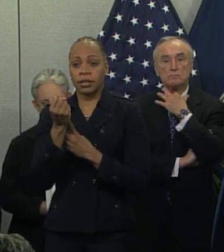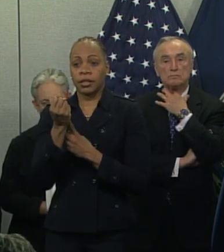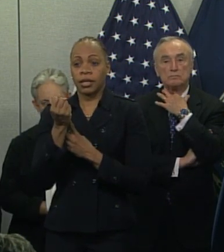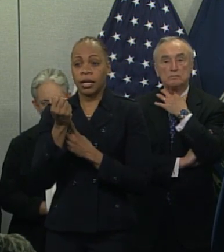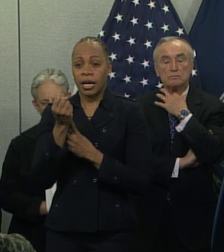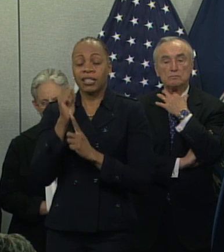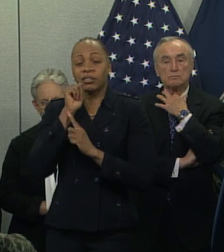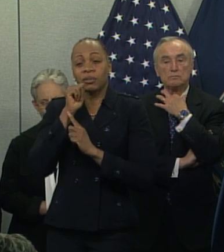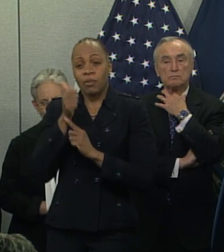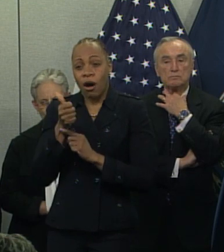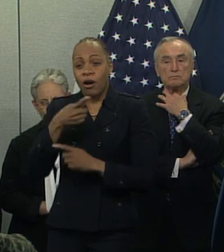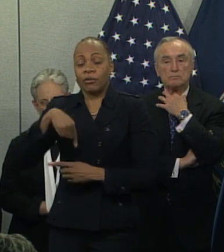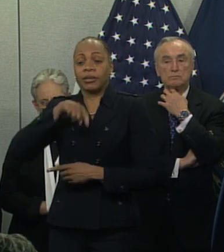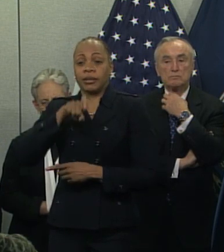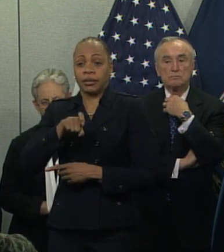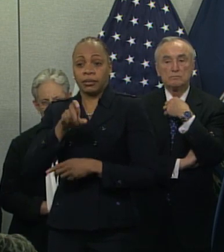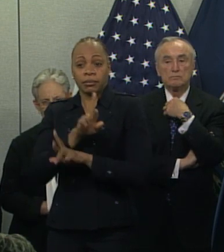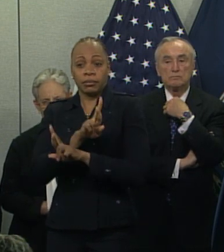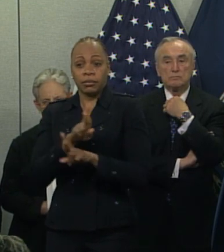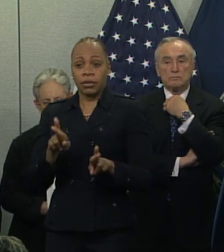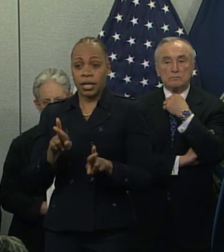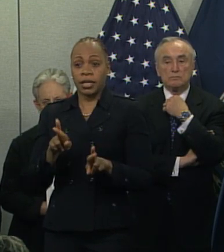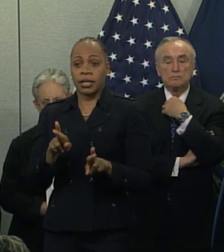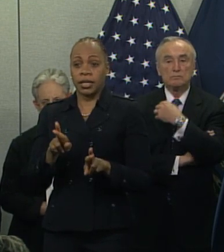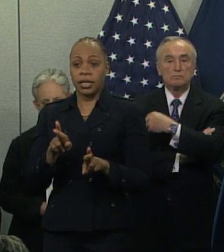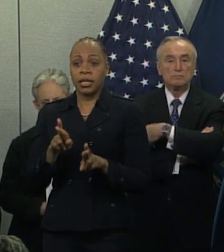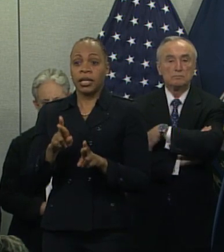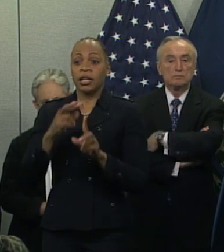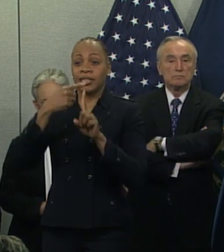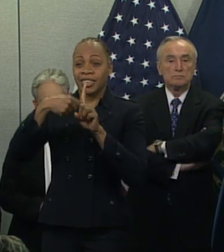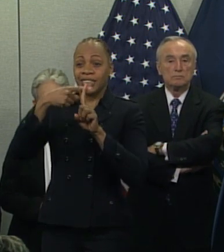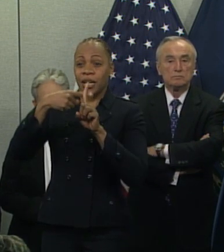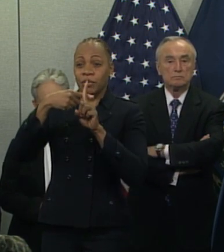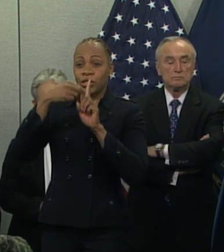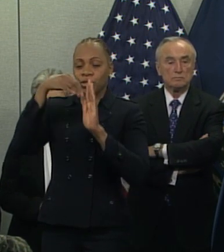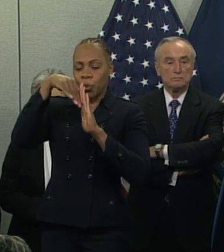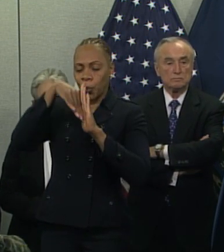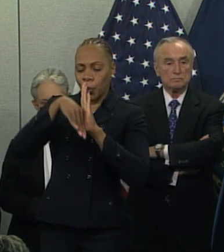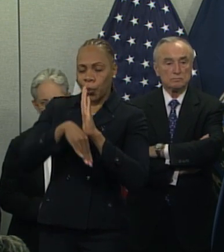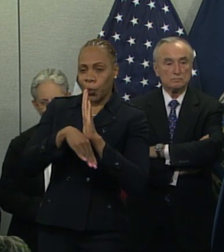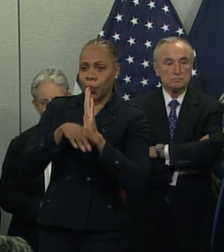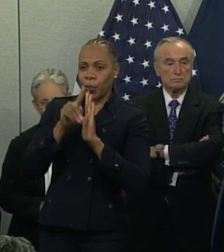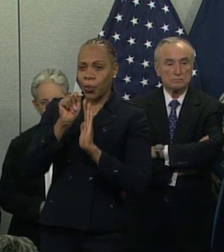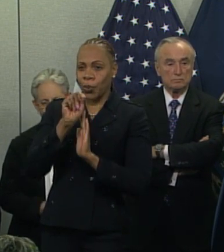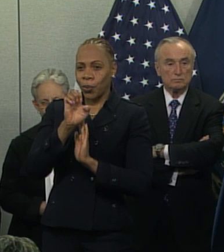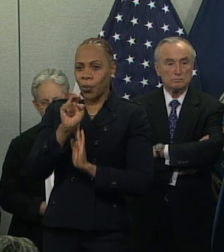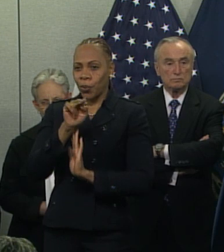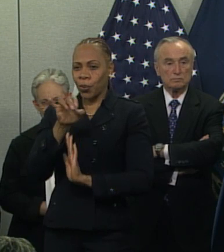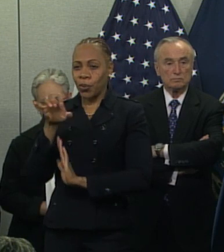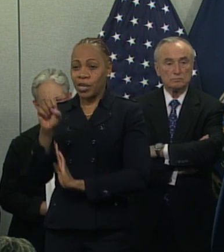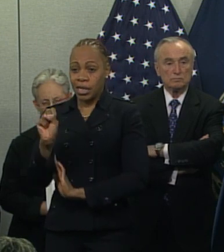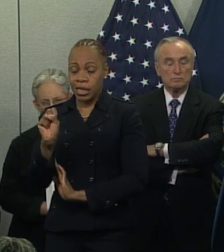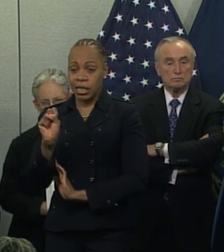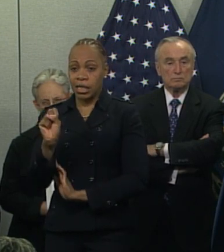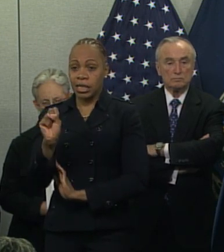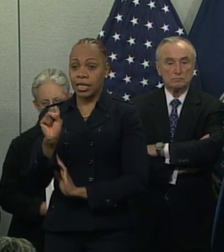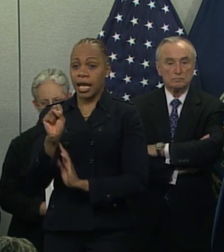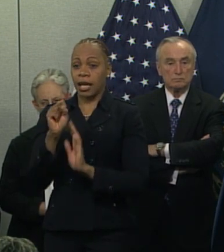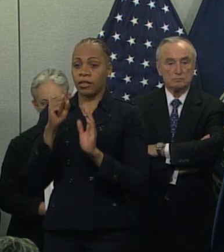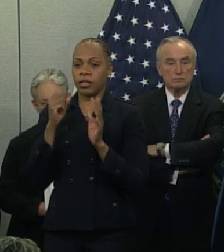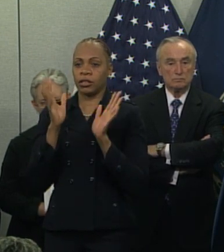given tomorrow. We have to be ready for this. Temperatures will fall into the low teens tonight and could, in fact, go lower with wind